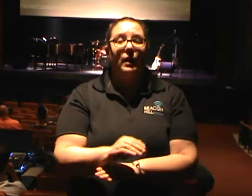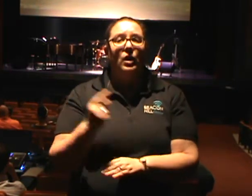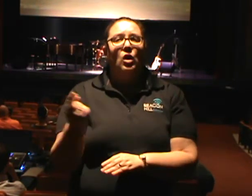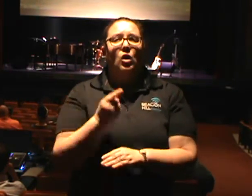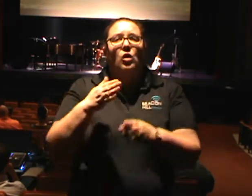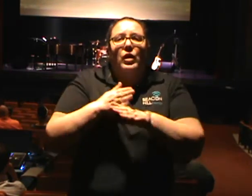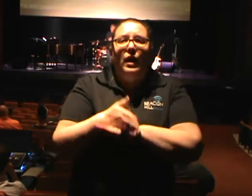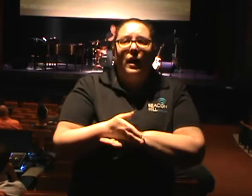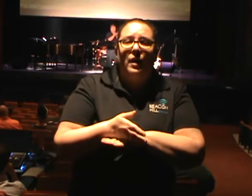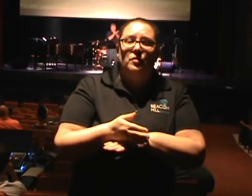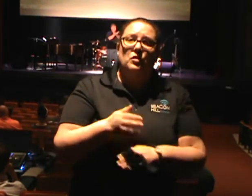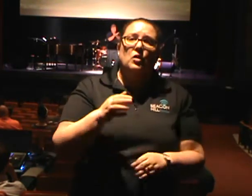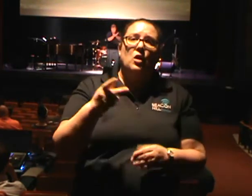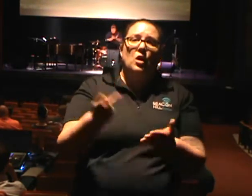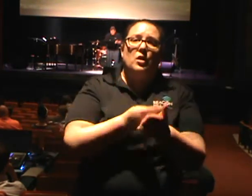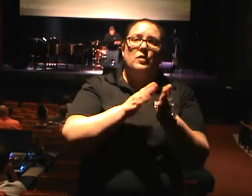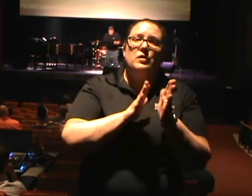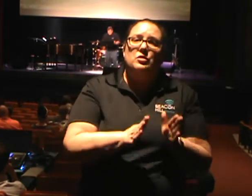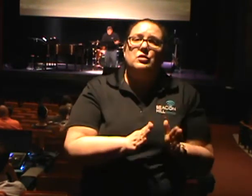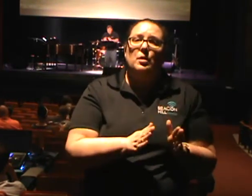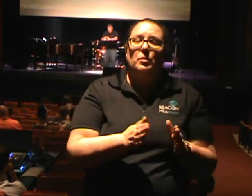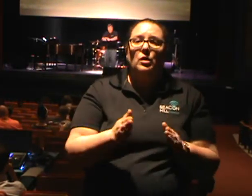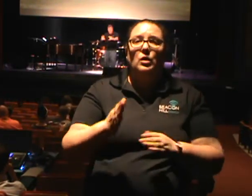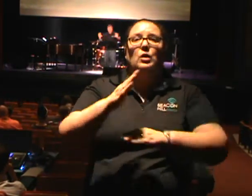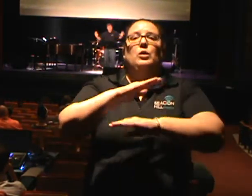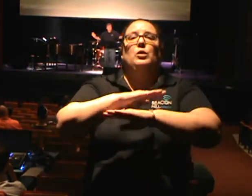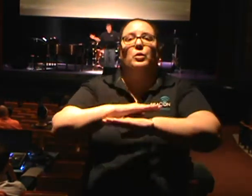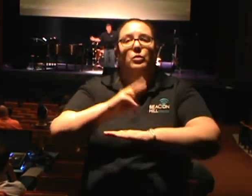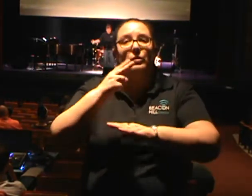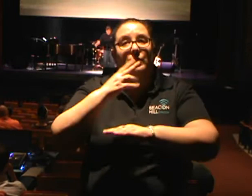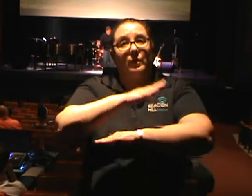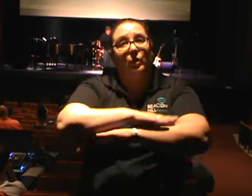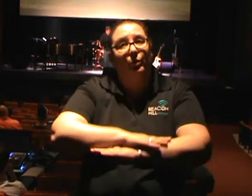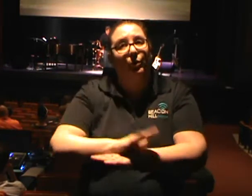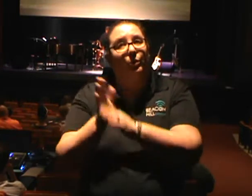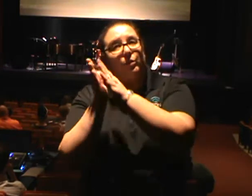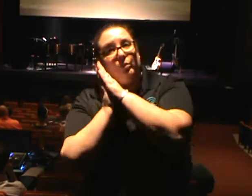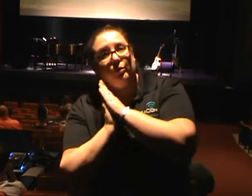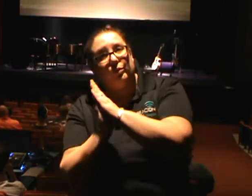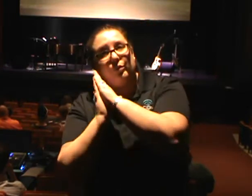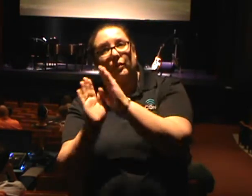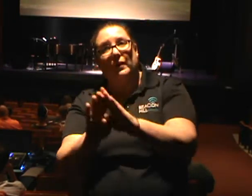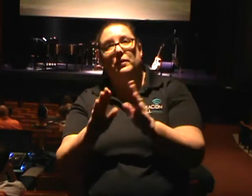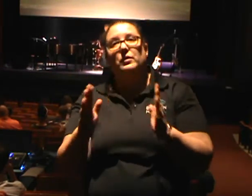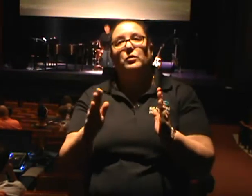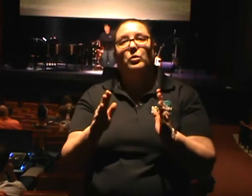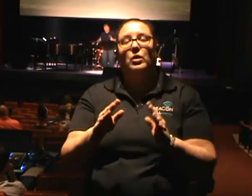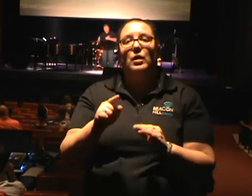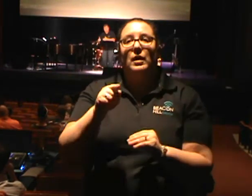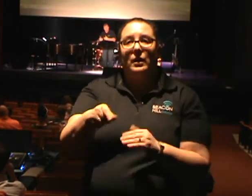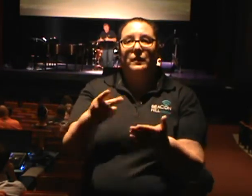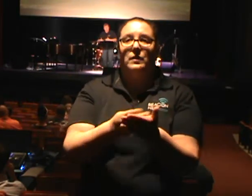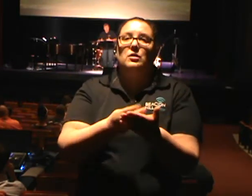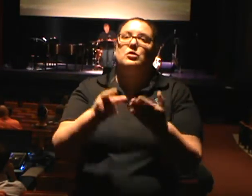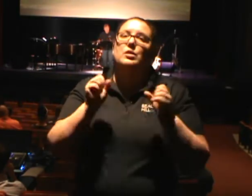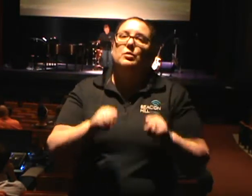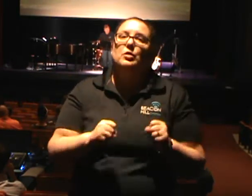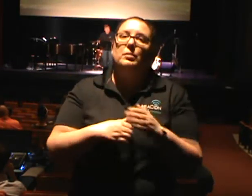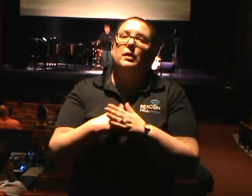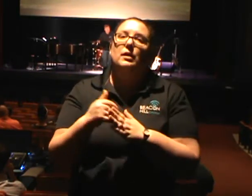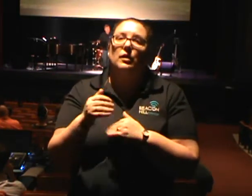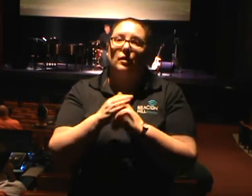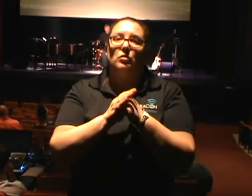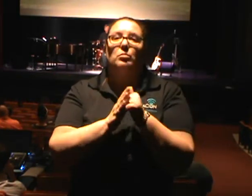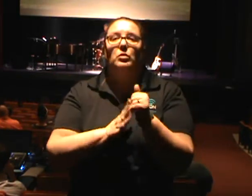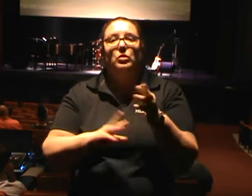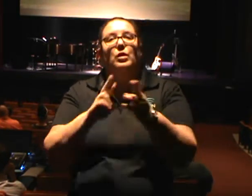did they feel comfortable to be themselves. They were free from the dangers. And I want you to know, as watchmen of this